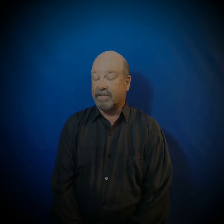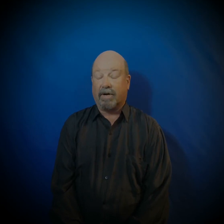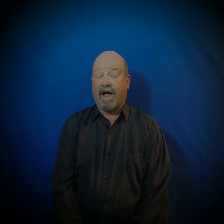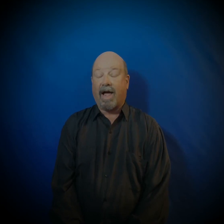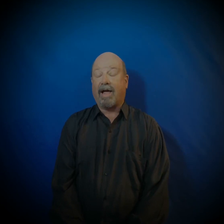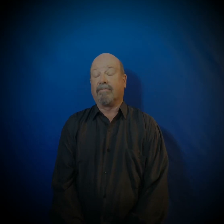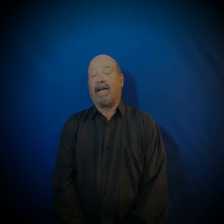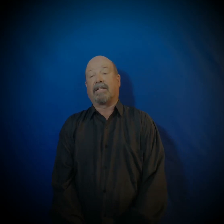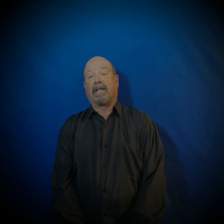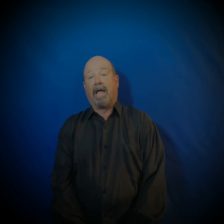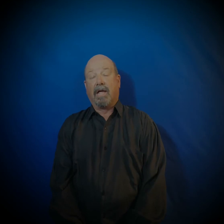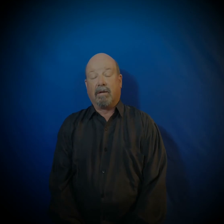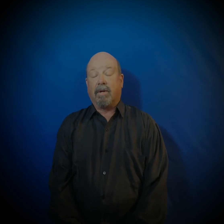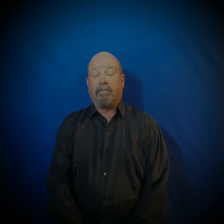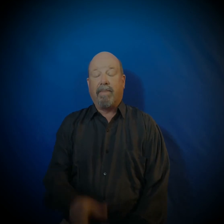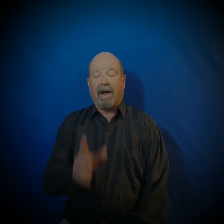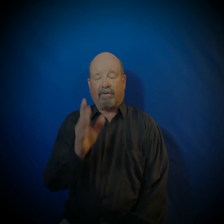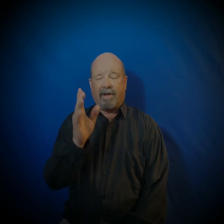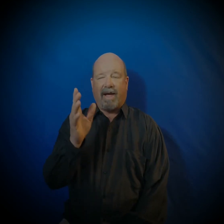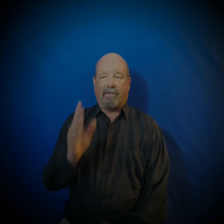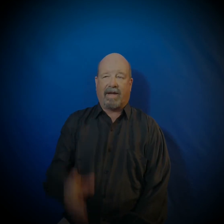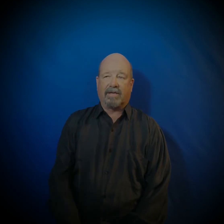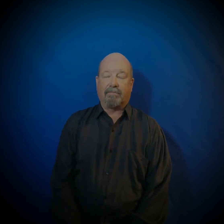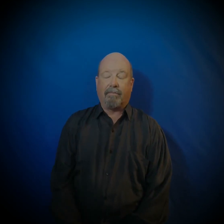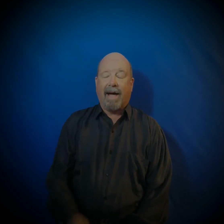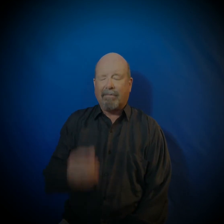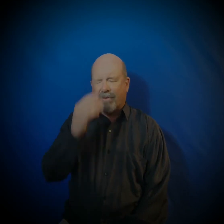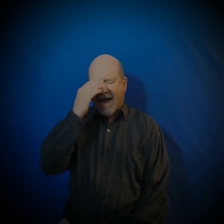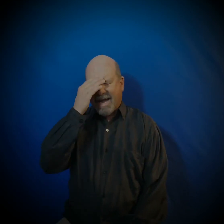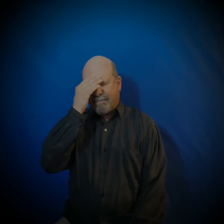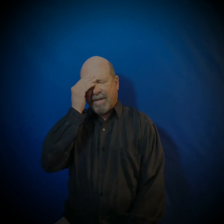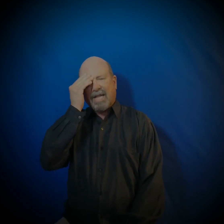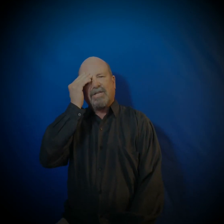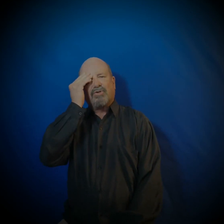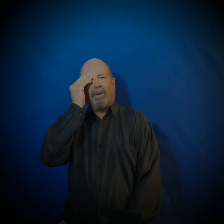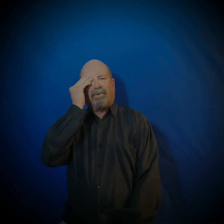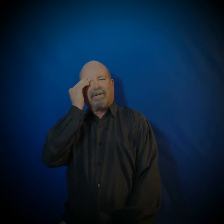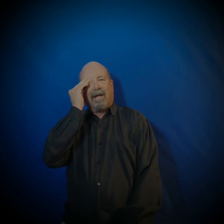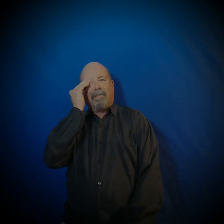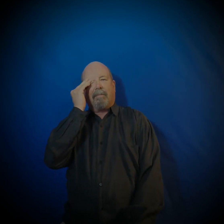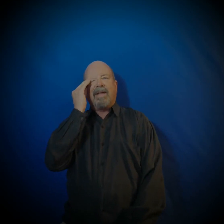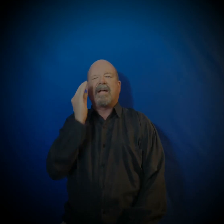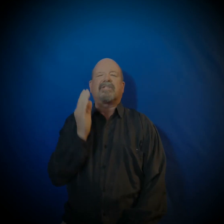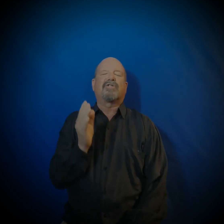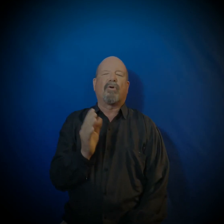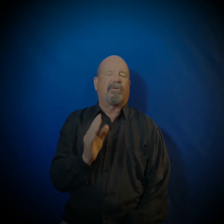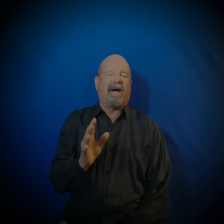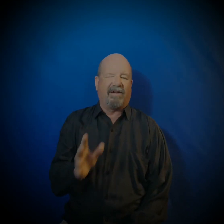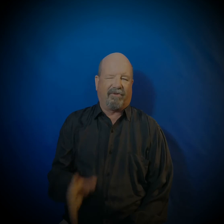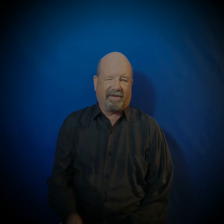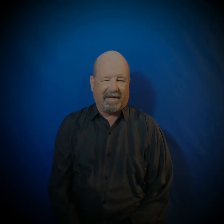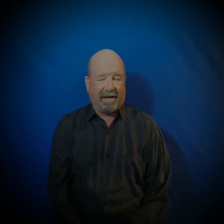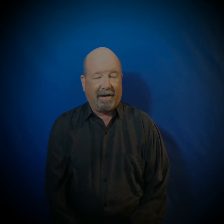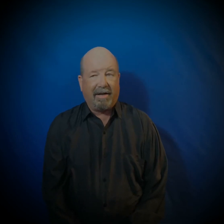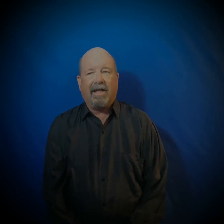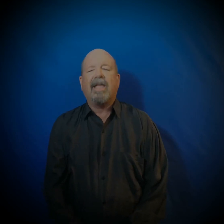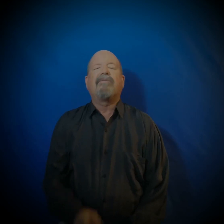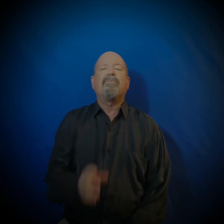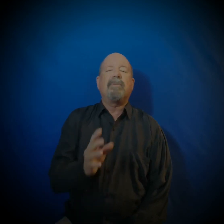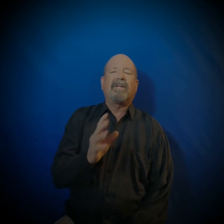Sir, I am vexed. Bear with me my weakness. My brain is troubled. Be not disturbed with my infirmity. If you be